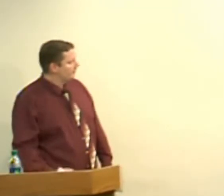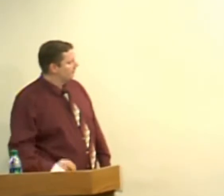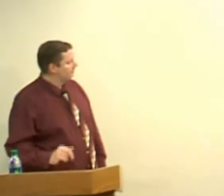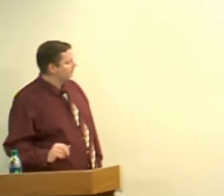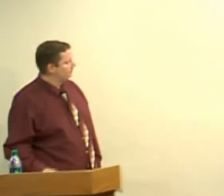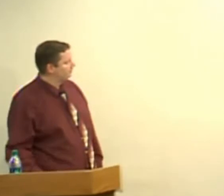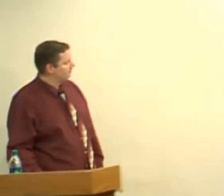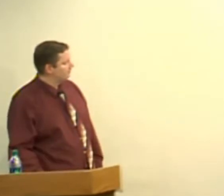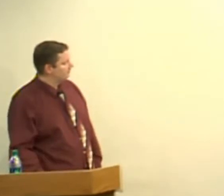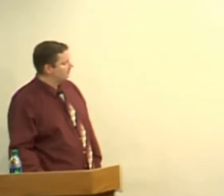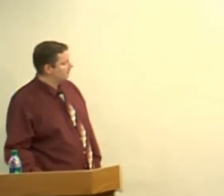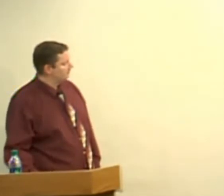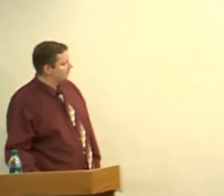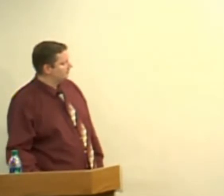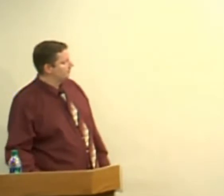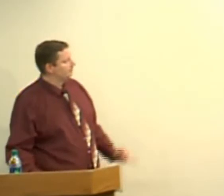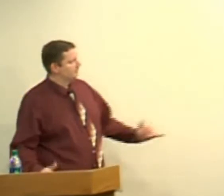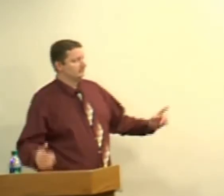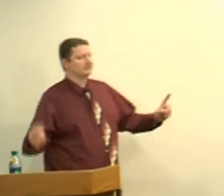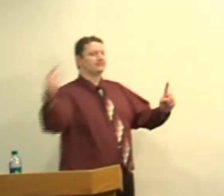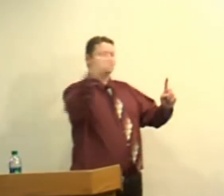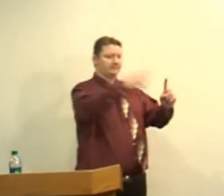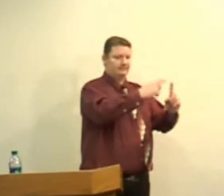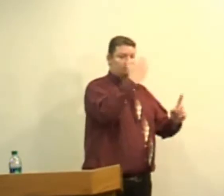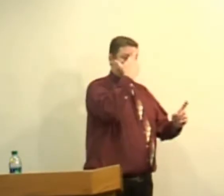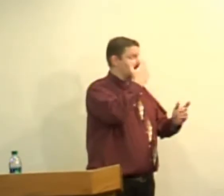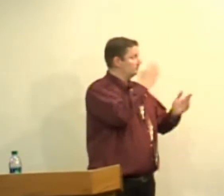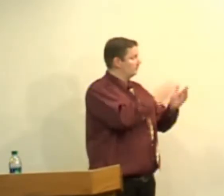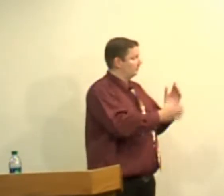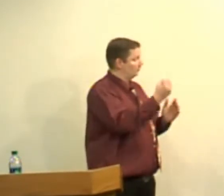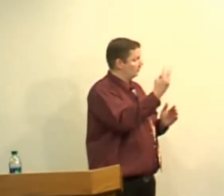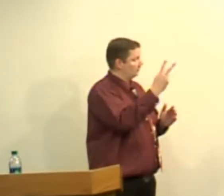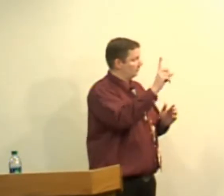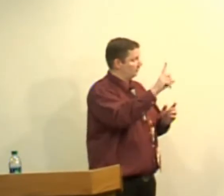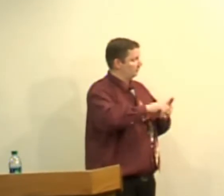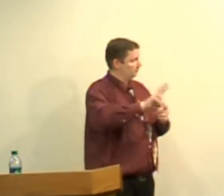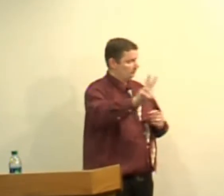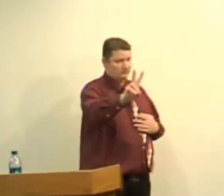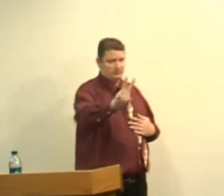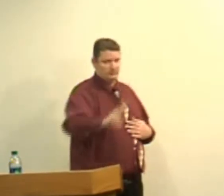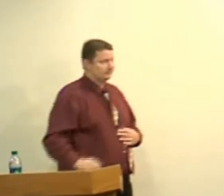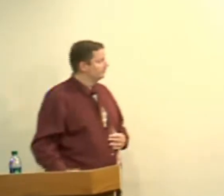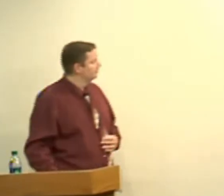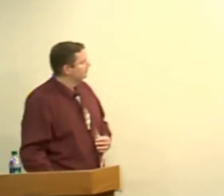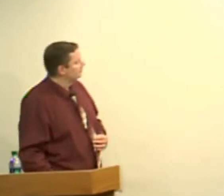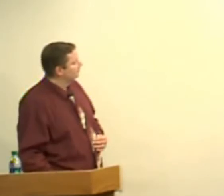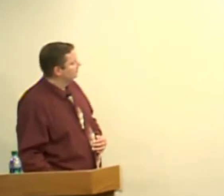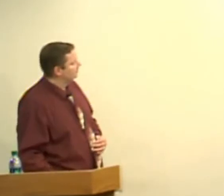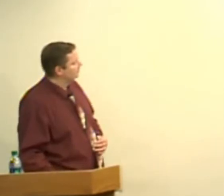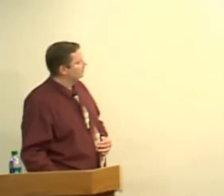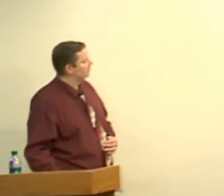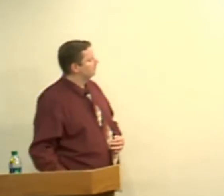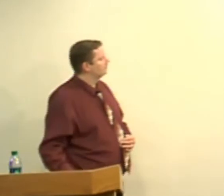Or follow his word as opposed to following tradition of sacrifice and the animals and ways of the past.